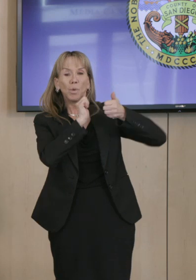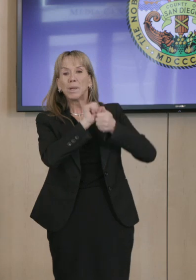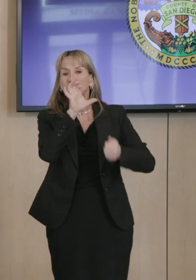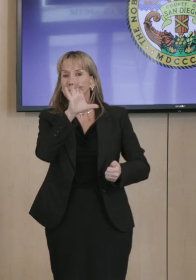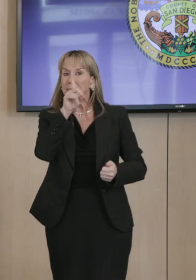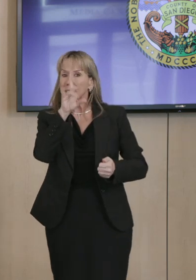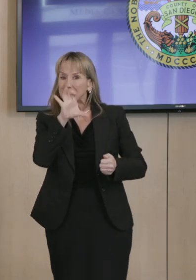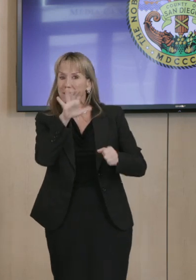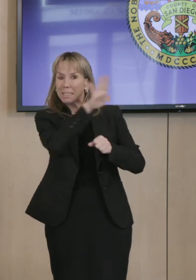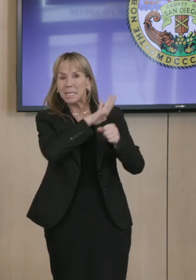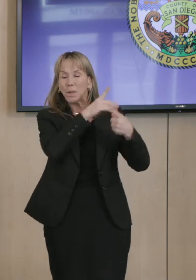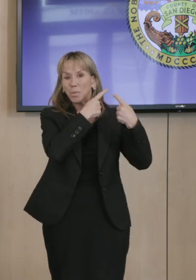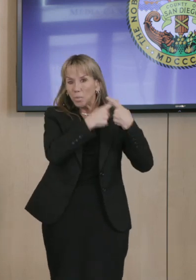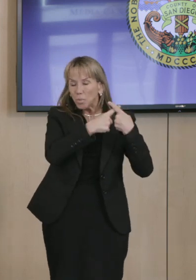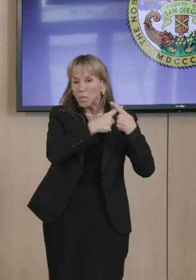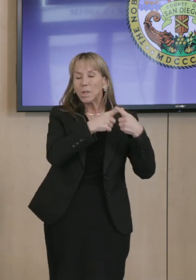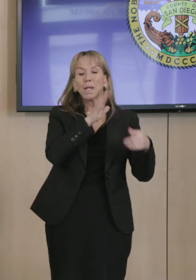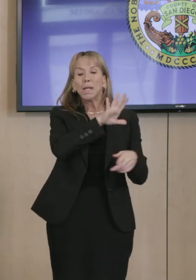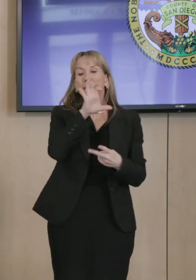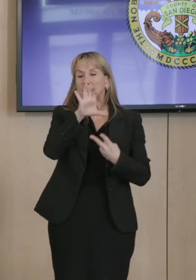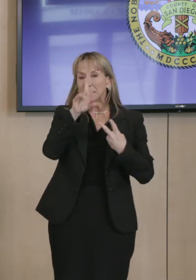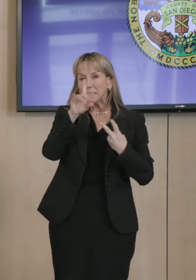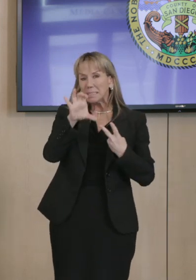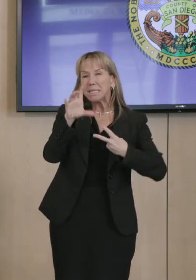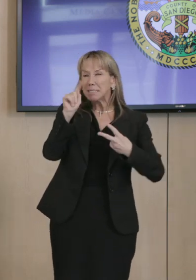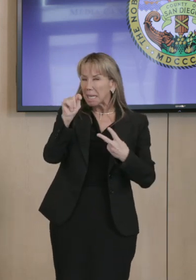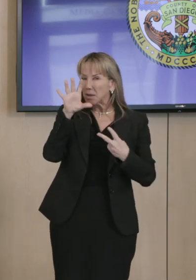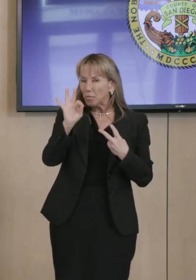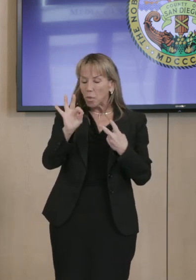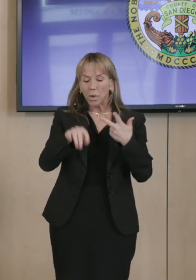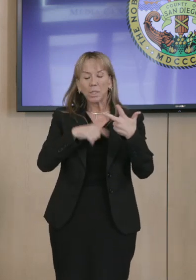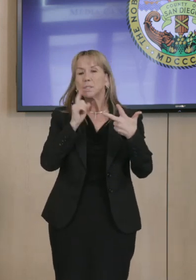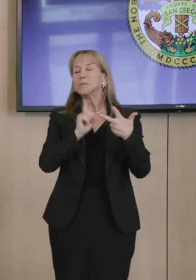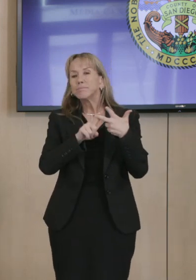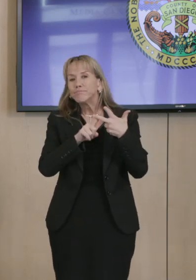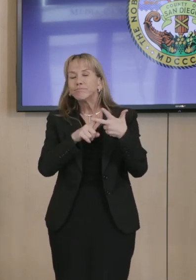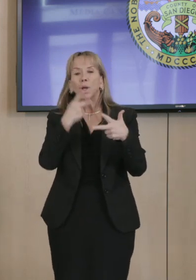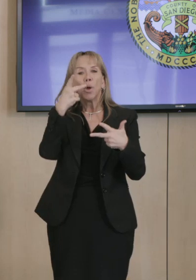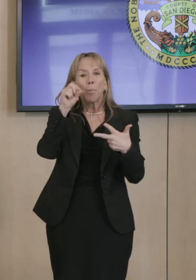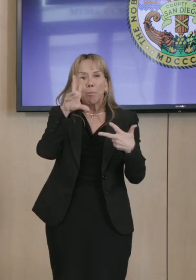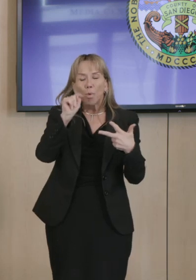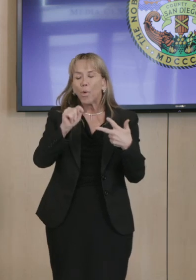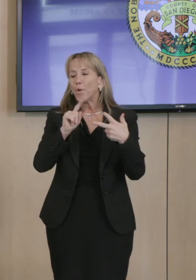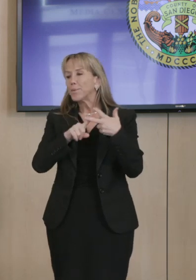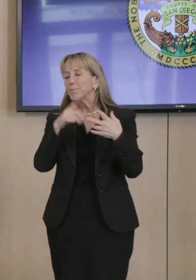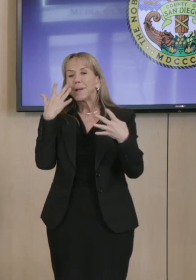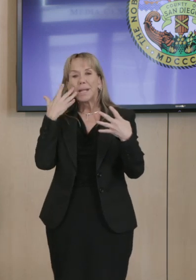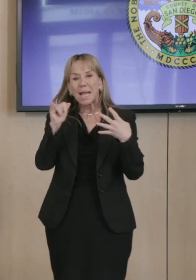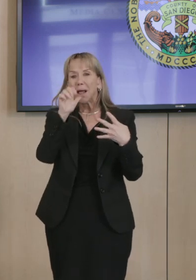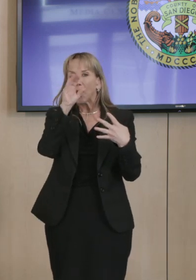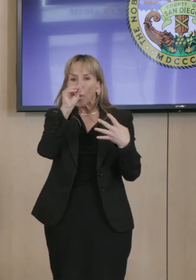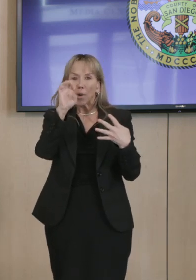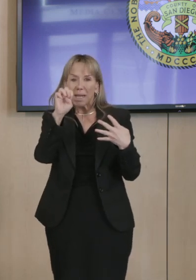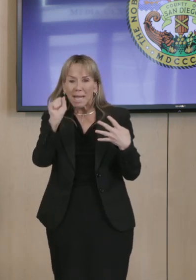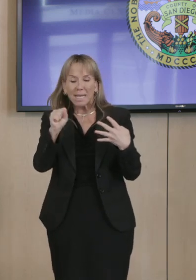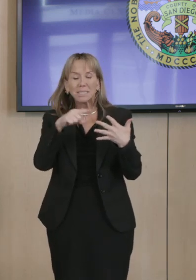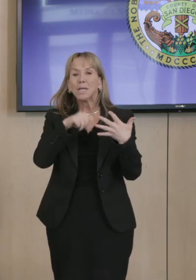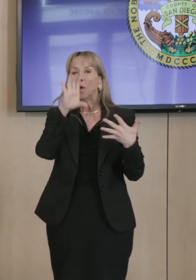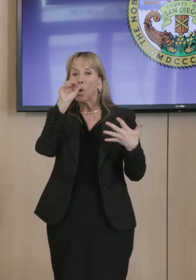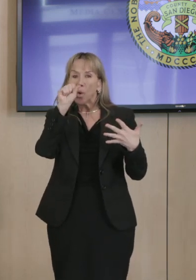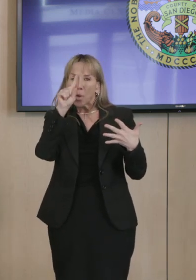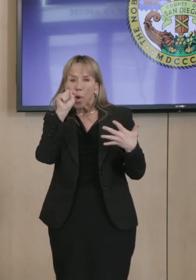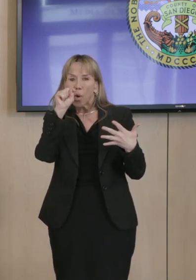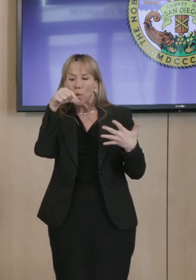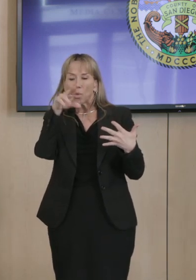the CDC cruise ship task force, the port, Cal OES, the Coast Guard, and other